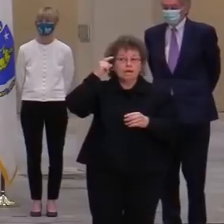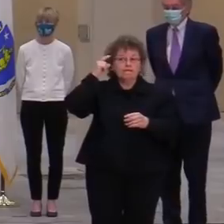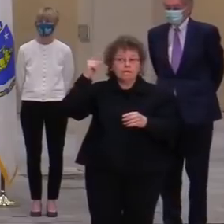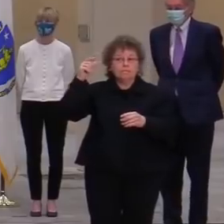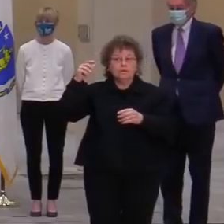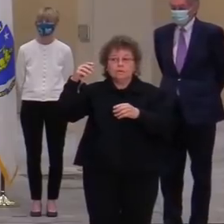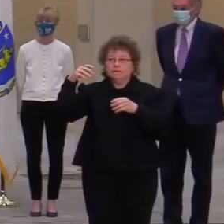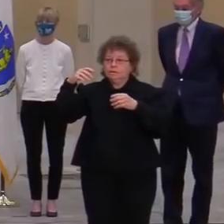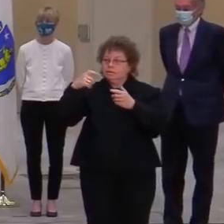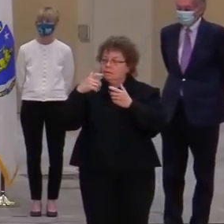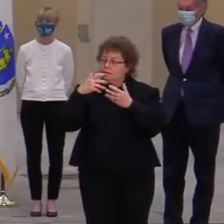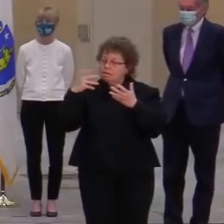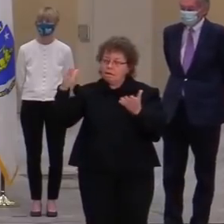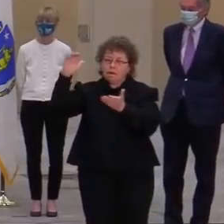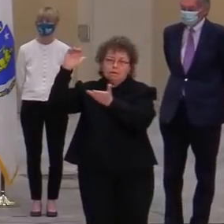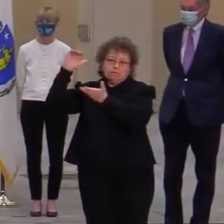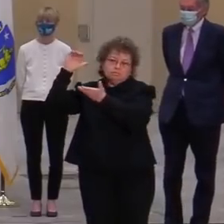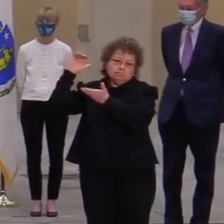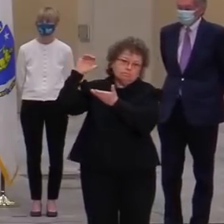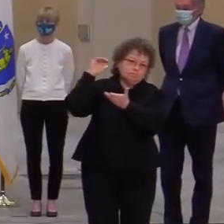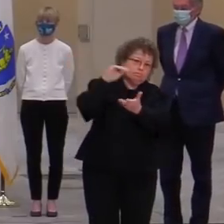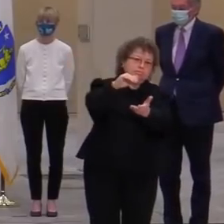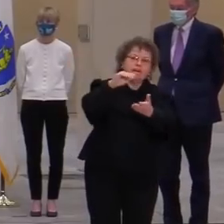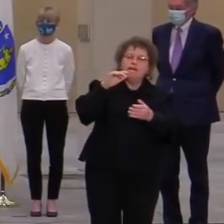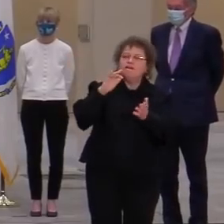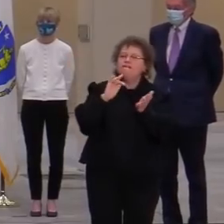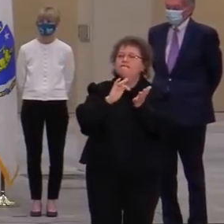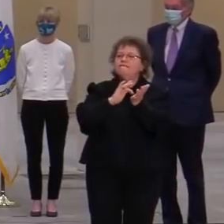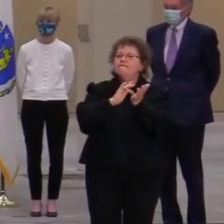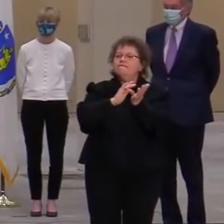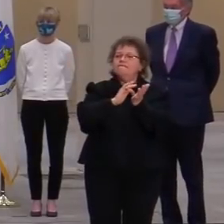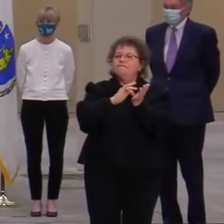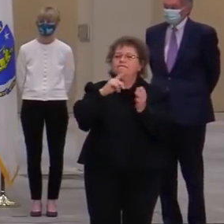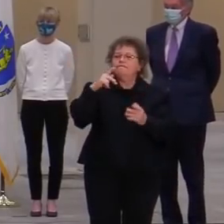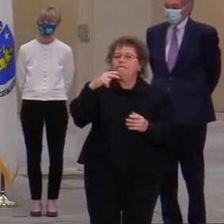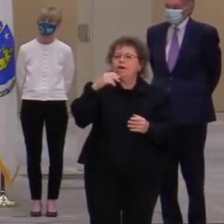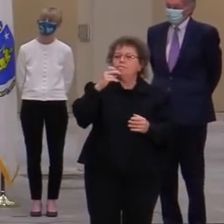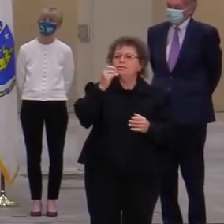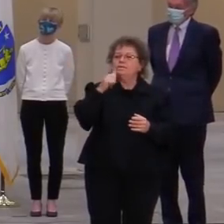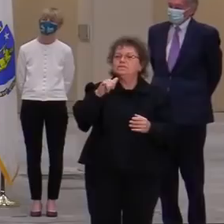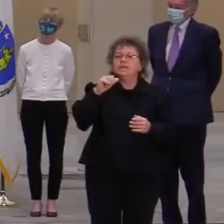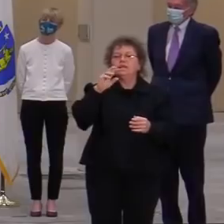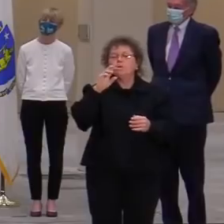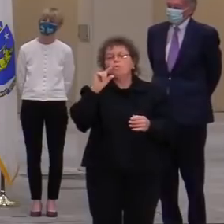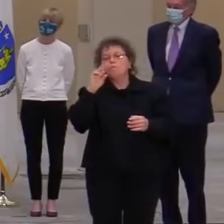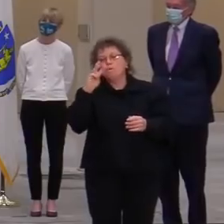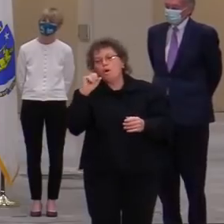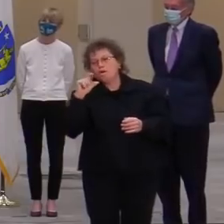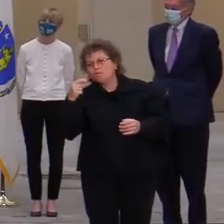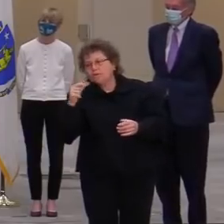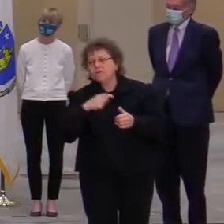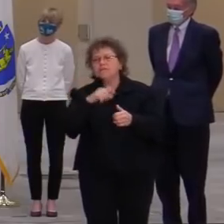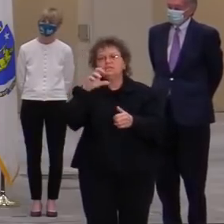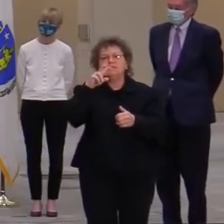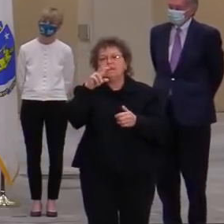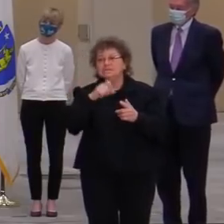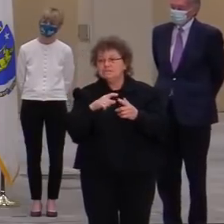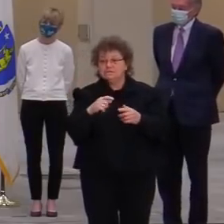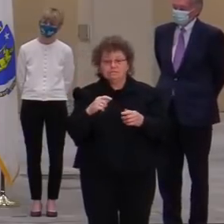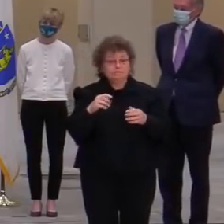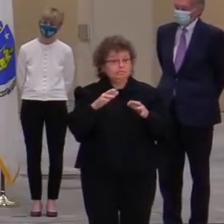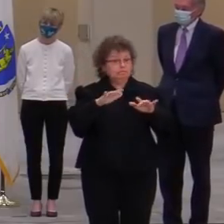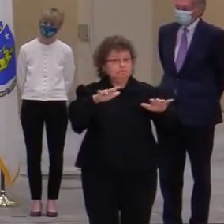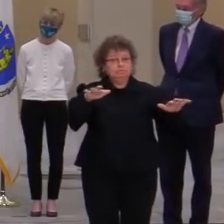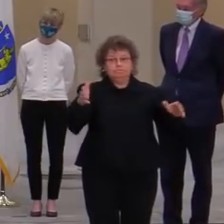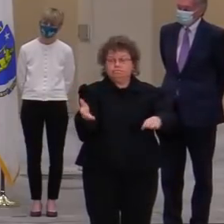retail pharmacy system. In Massachusetts alone last week, the retail pharmacy